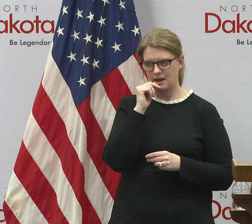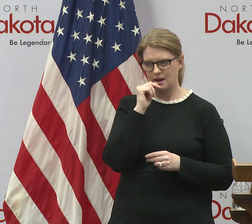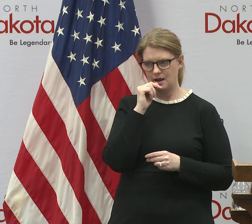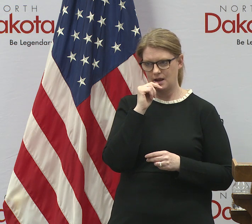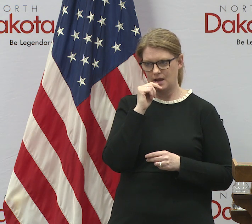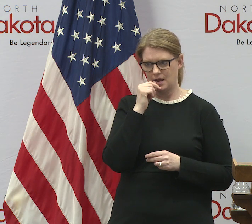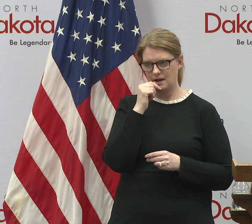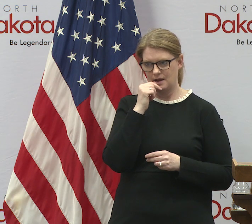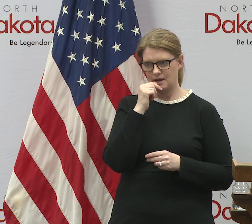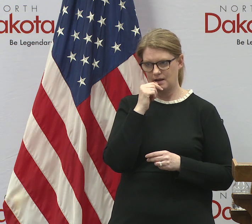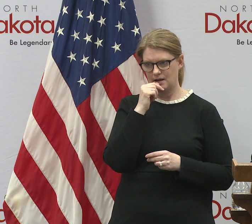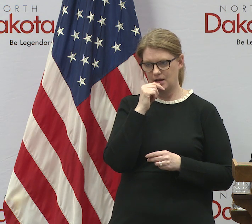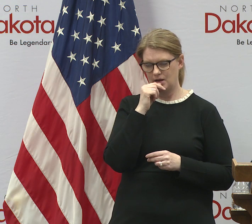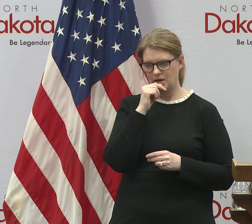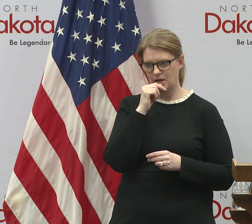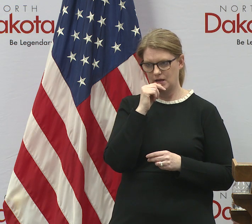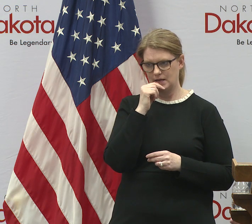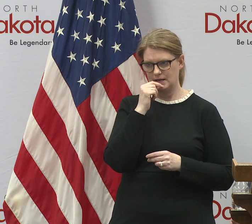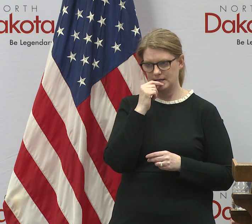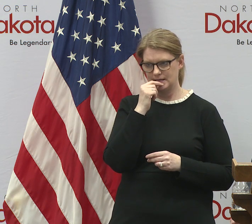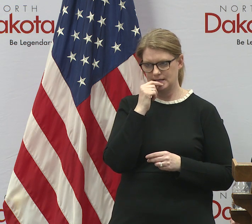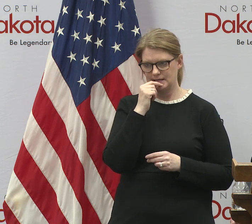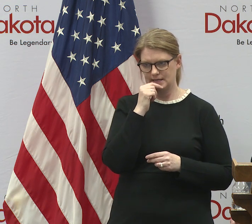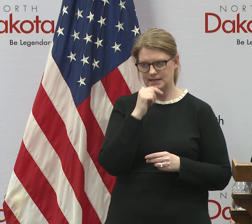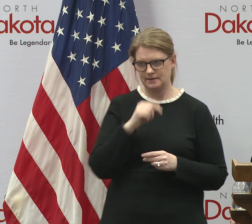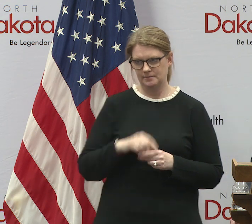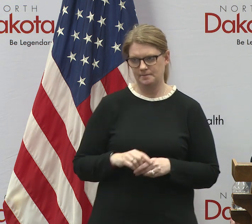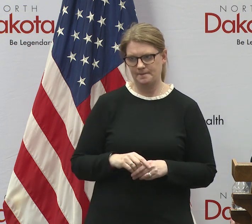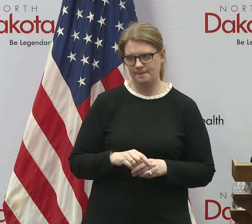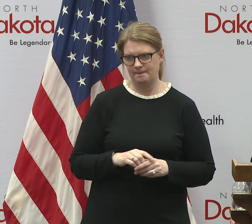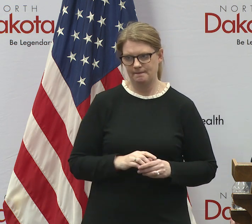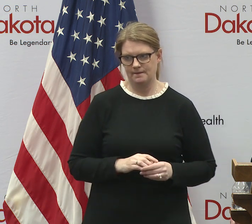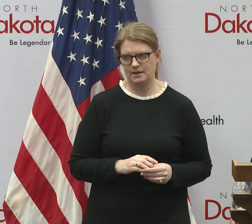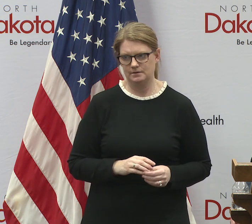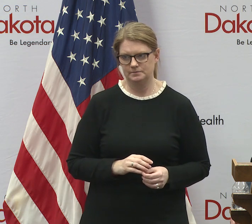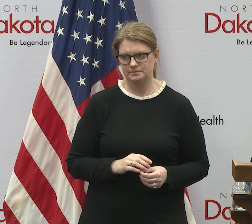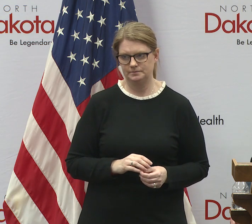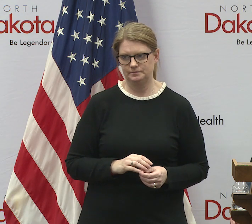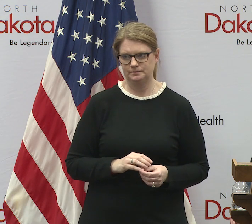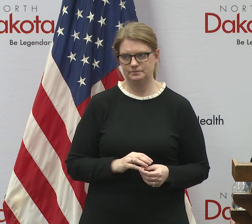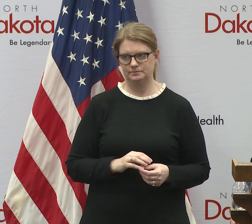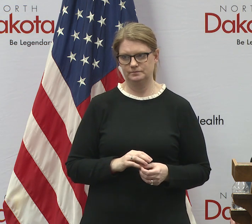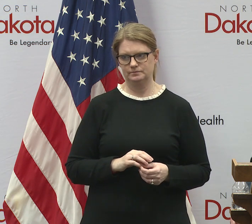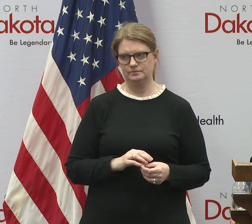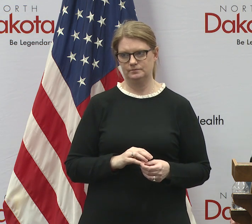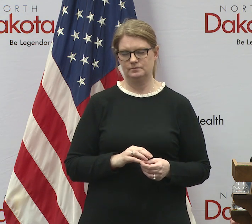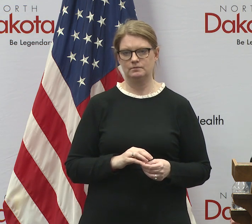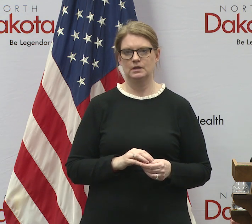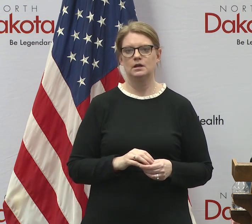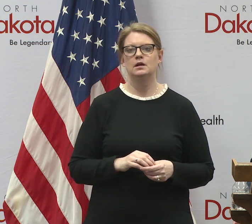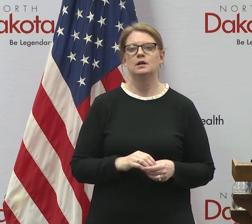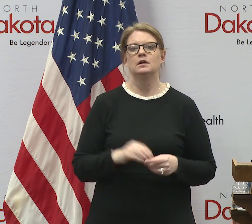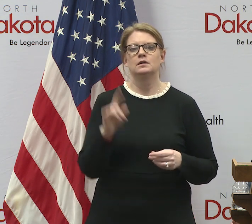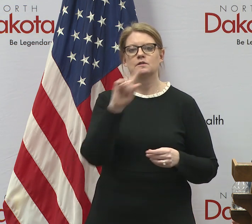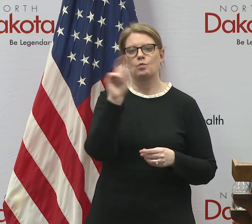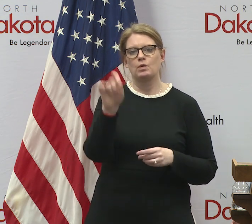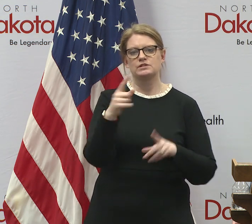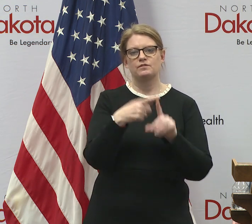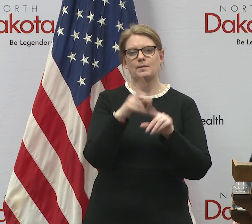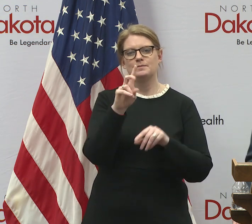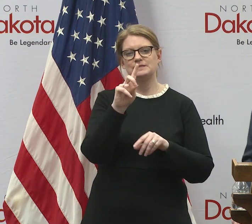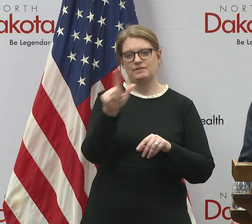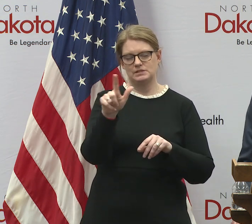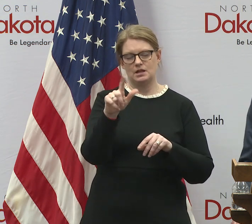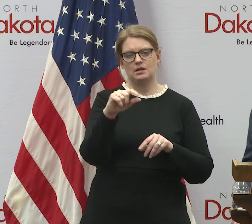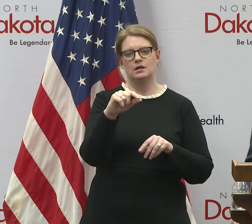more shutdowns or closings of businesses for temporary measures to slow spread over the virus? Question from Devils Lake